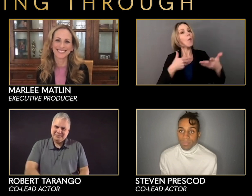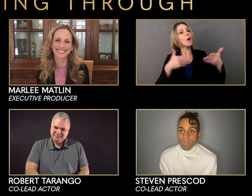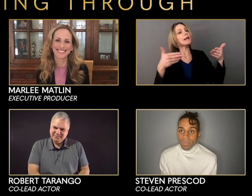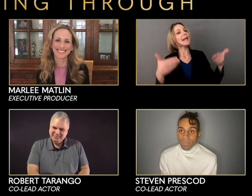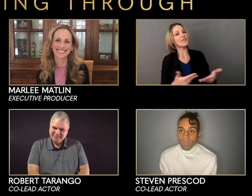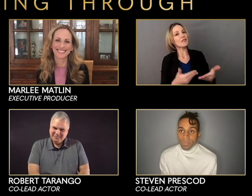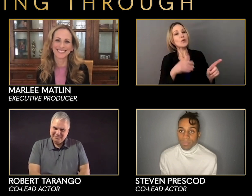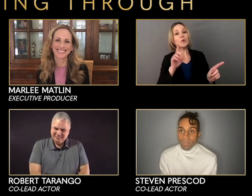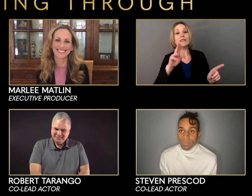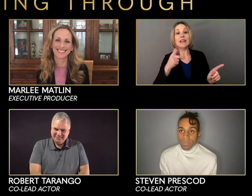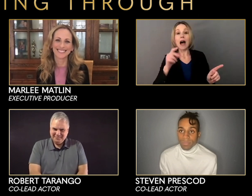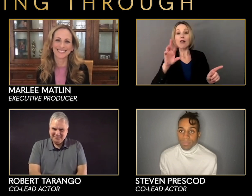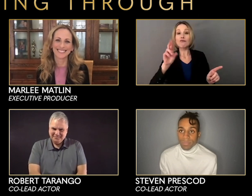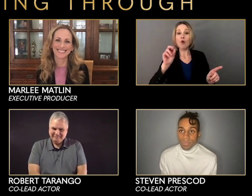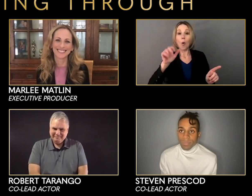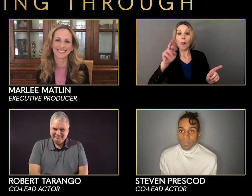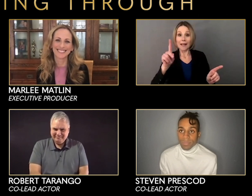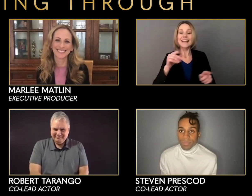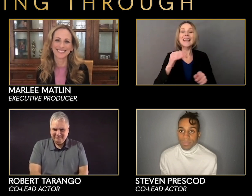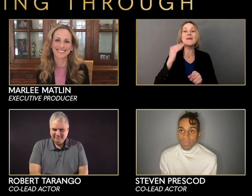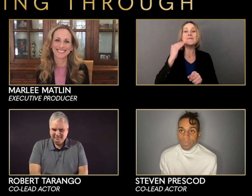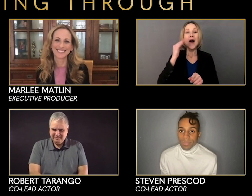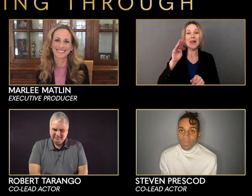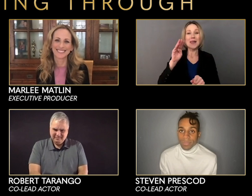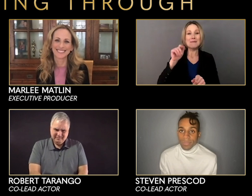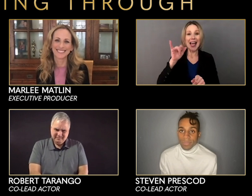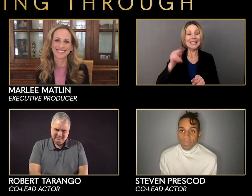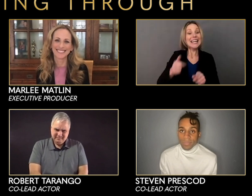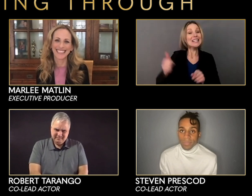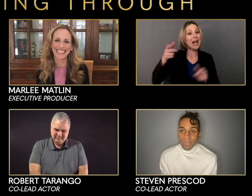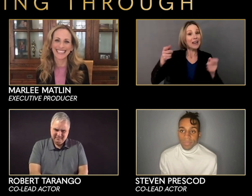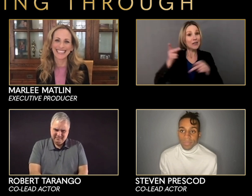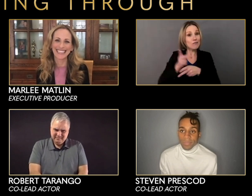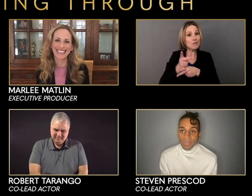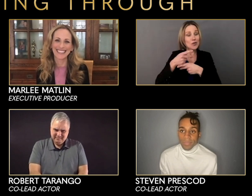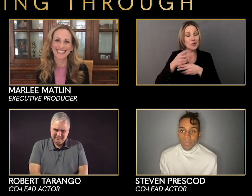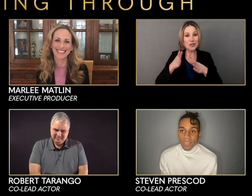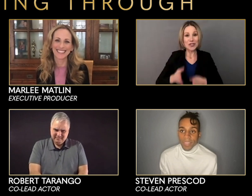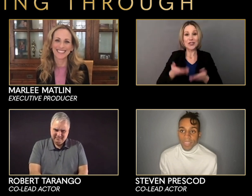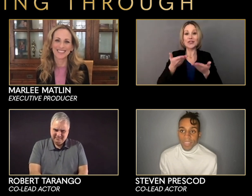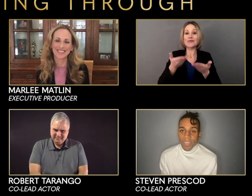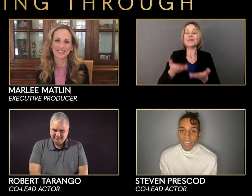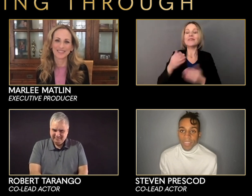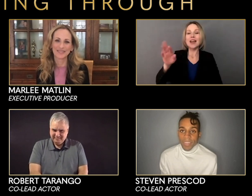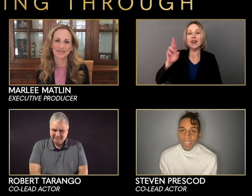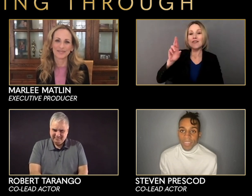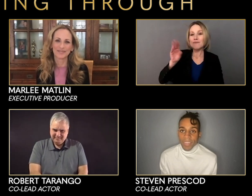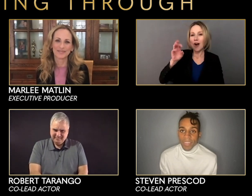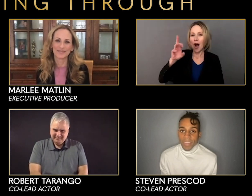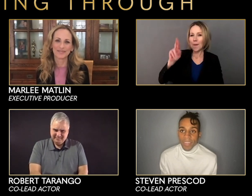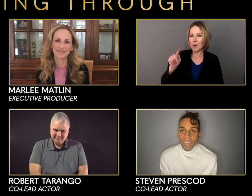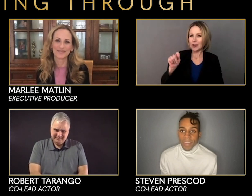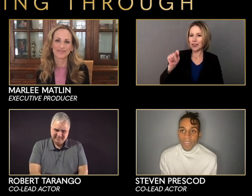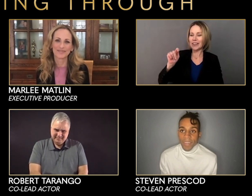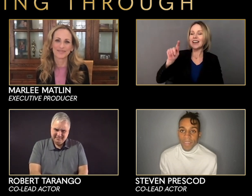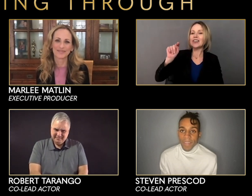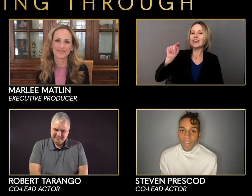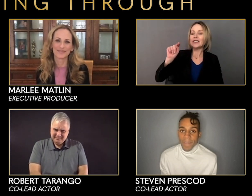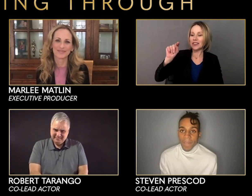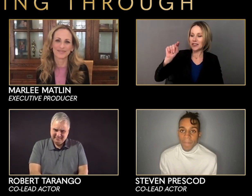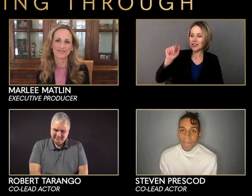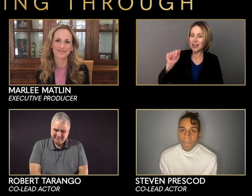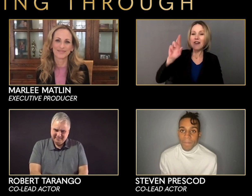Marlee Matlin, who is executive producer. Robert Tarango,